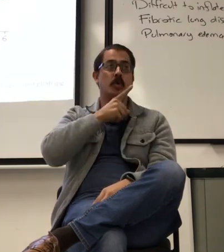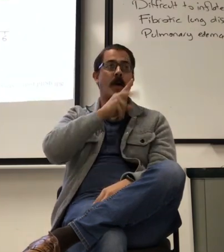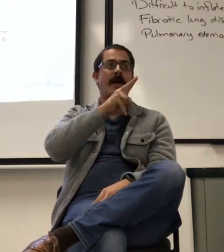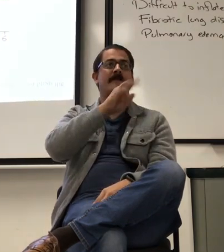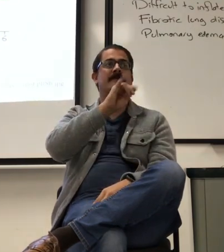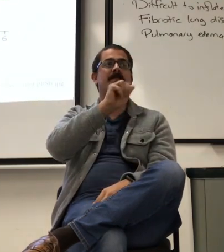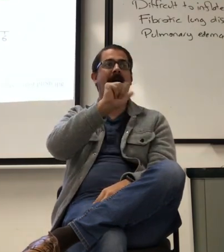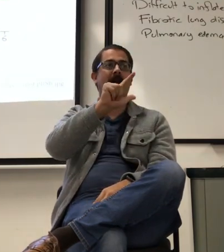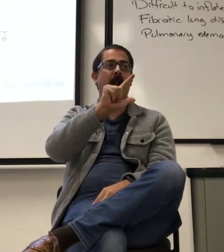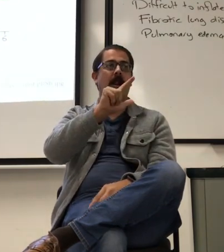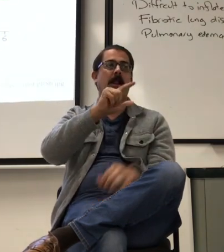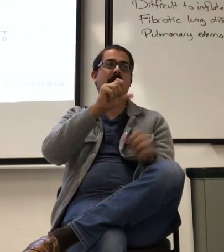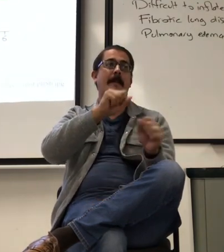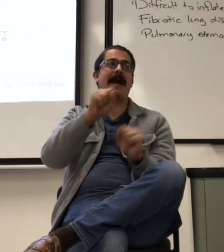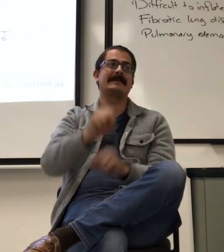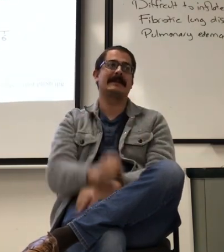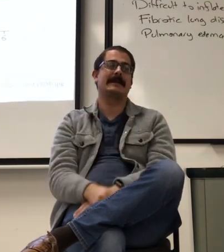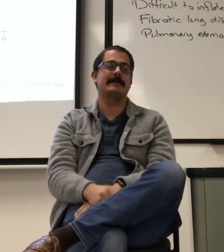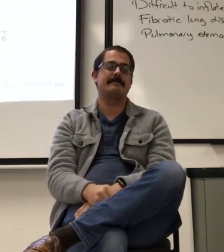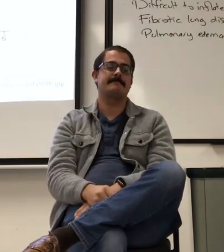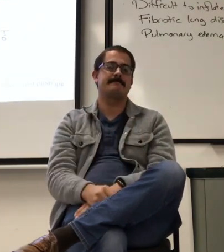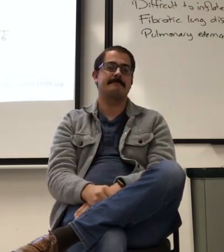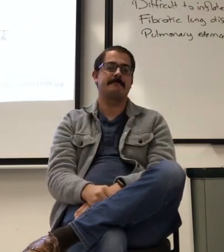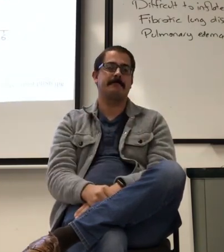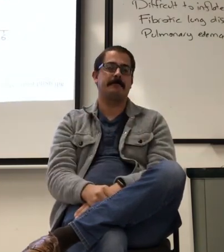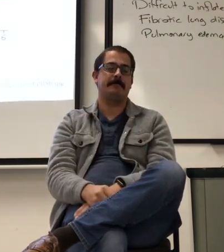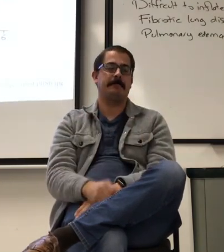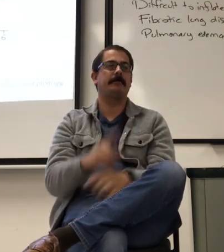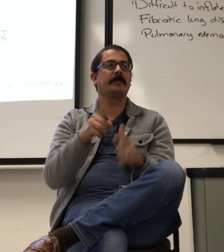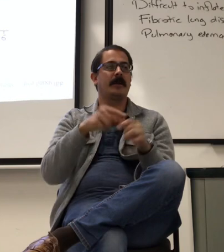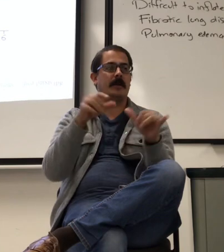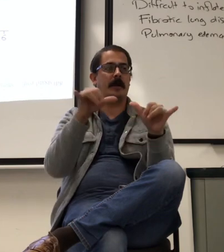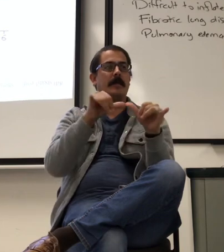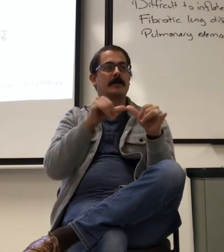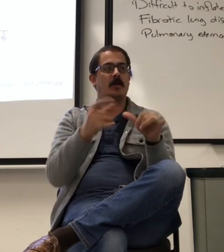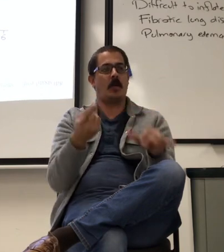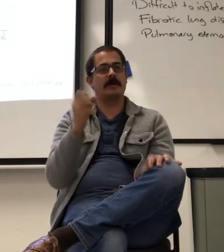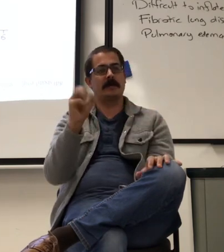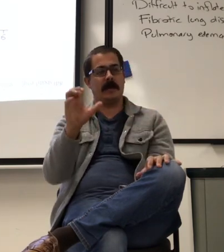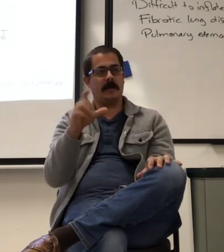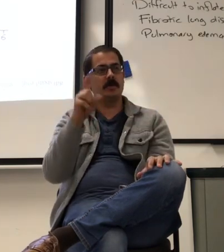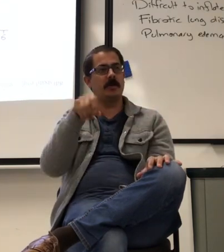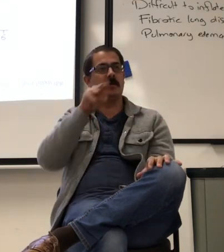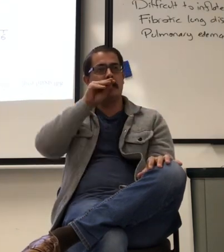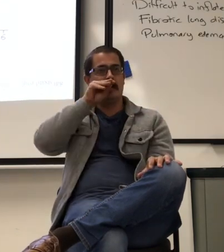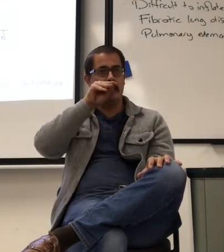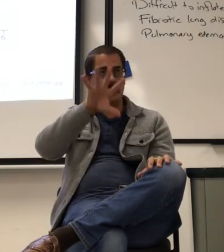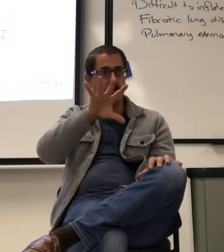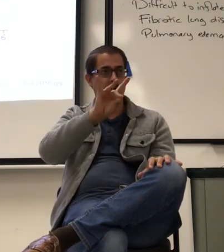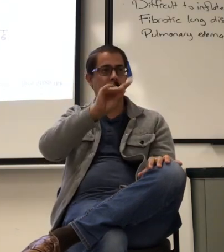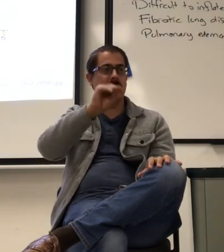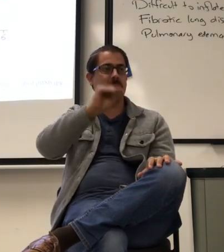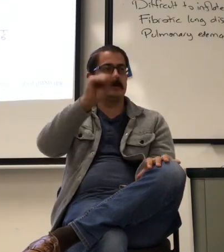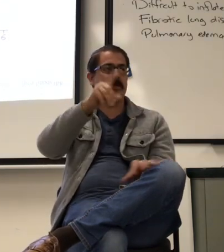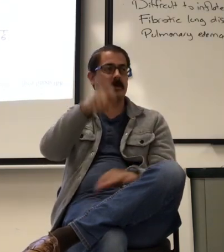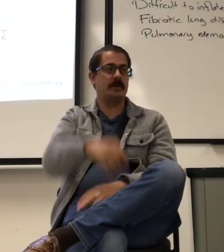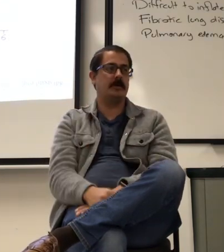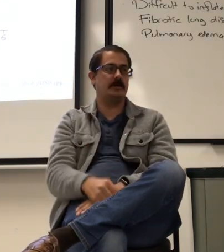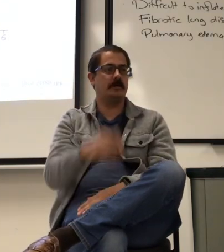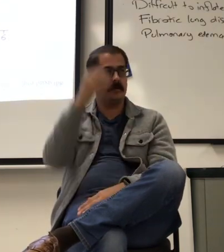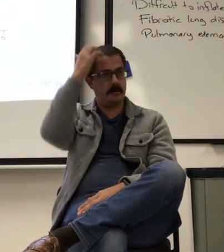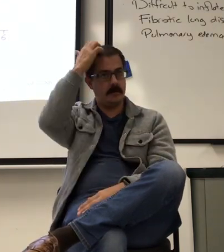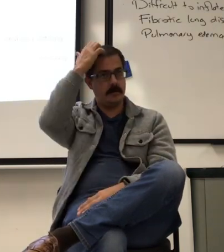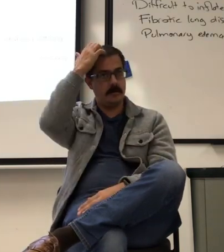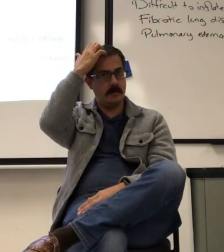capacity. Okay. And then you can measure it out to a second. They should have pushed out 80%. Now, if you look at